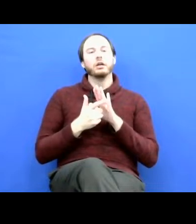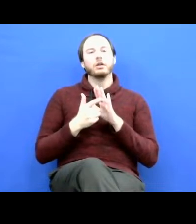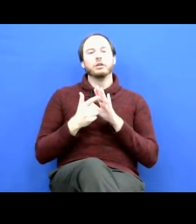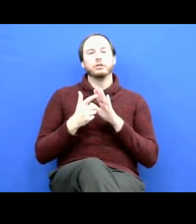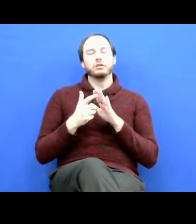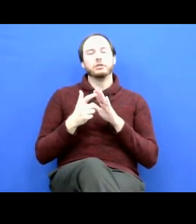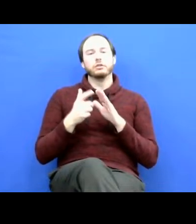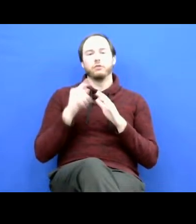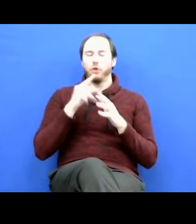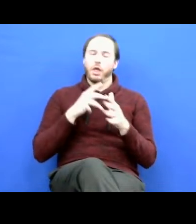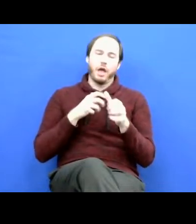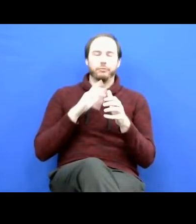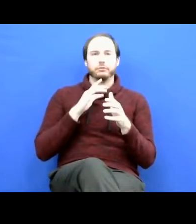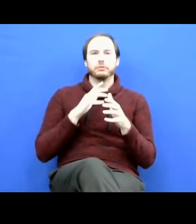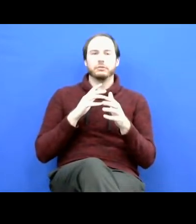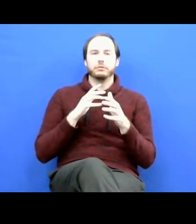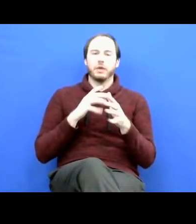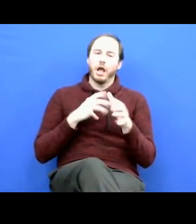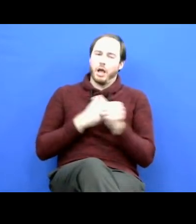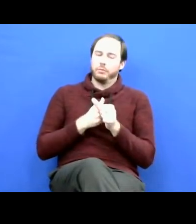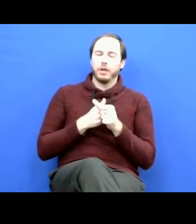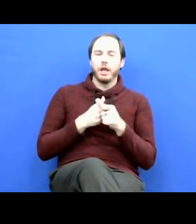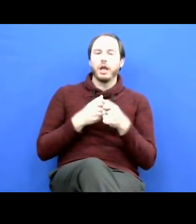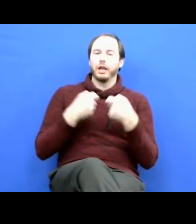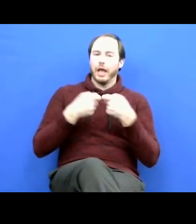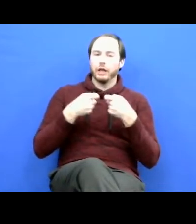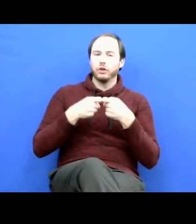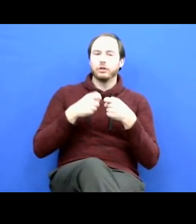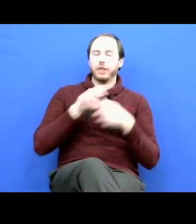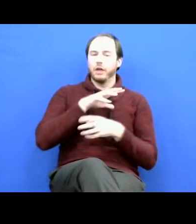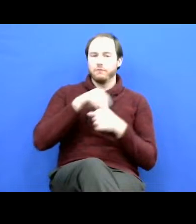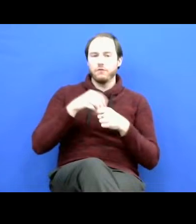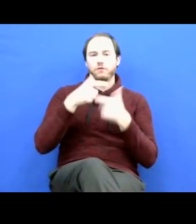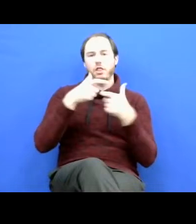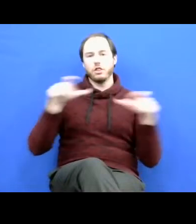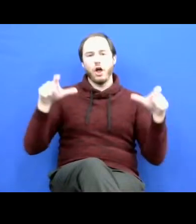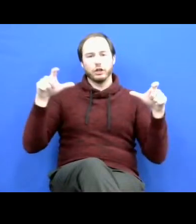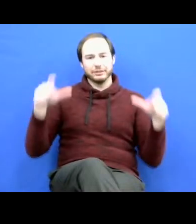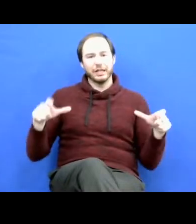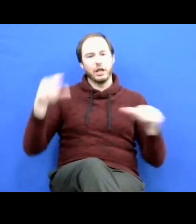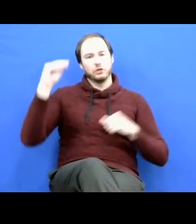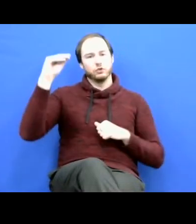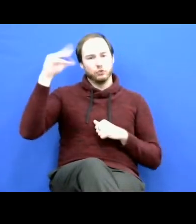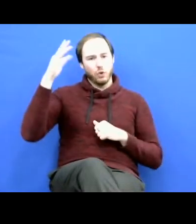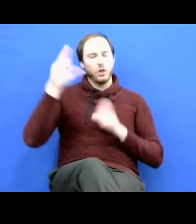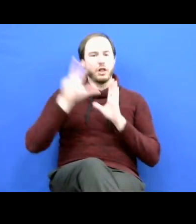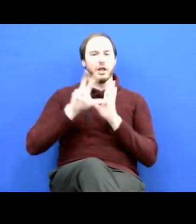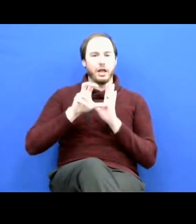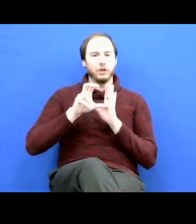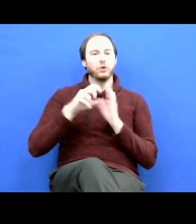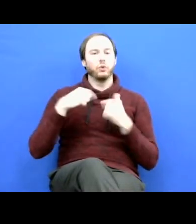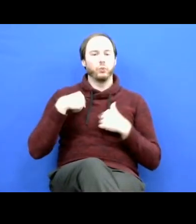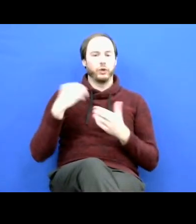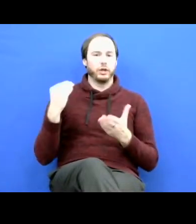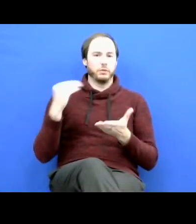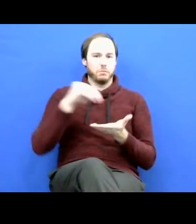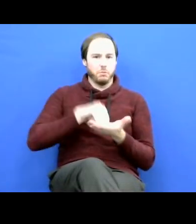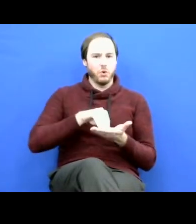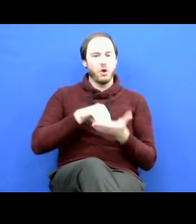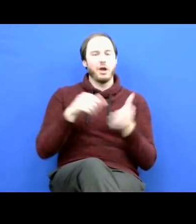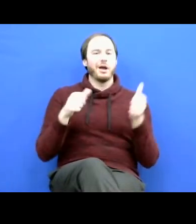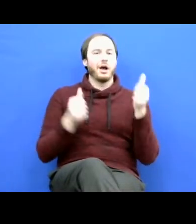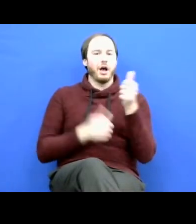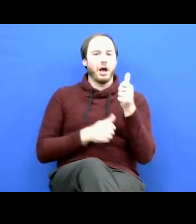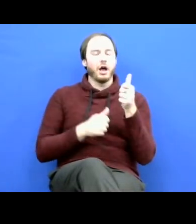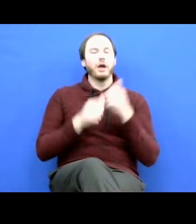updated solar energy laws that included large scale solar. One of the things we did with those is put them in there under